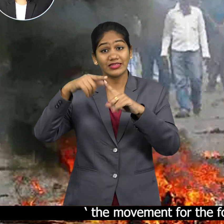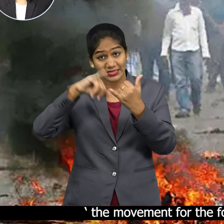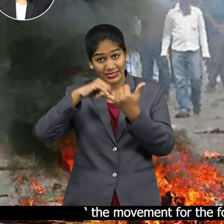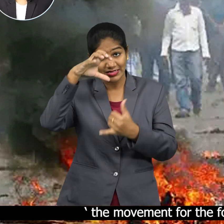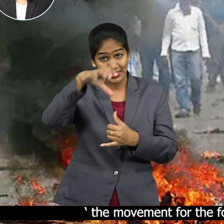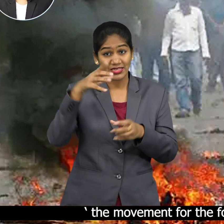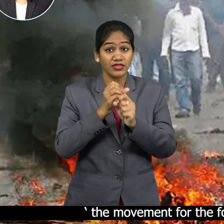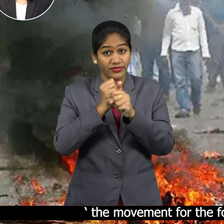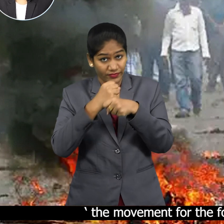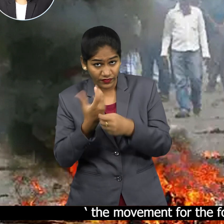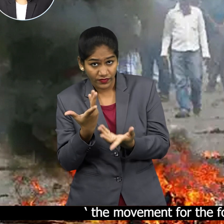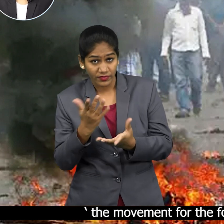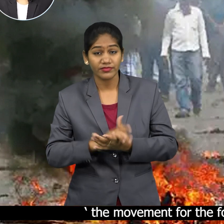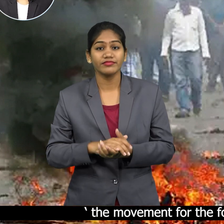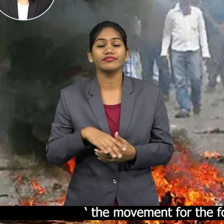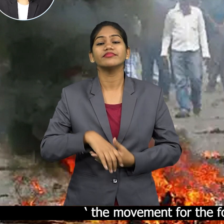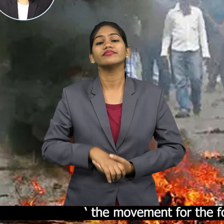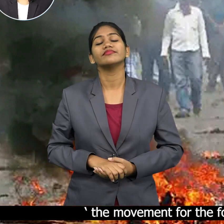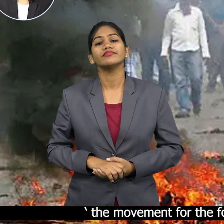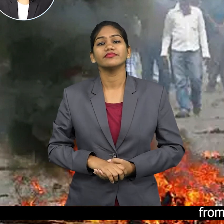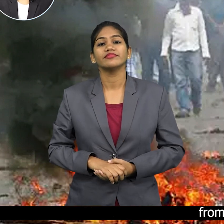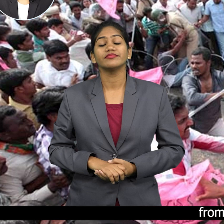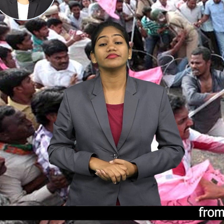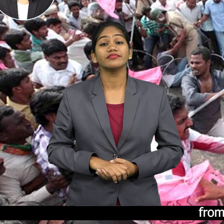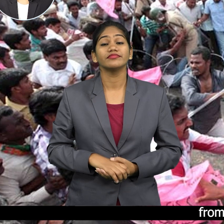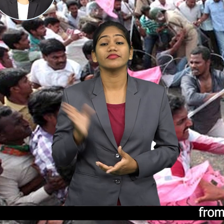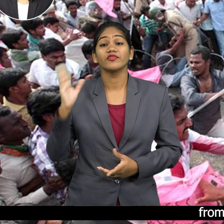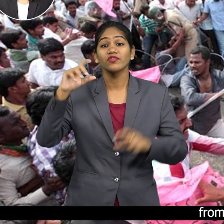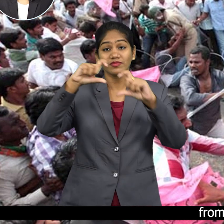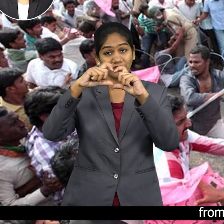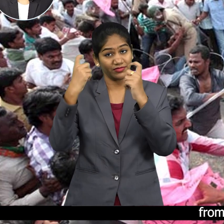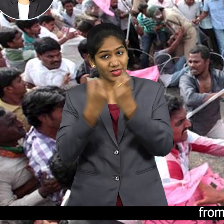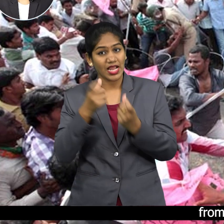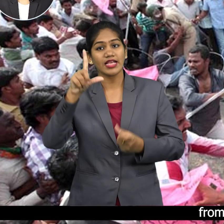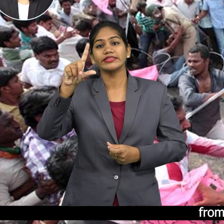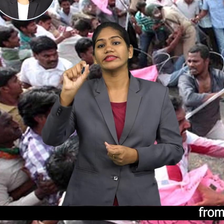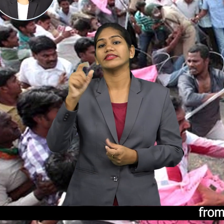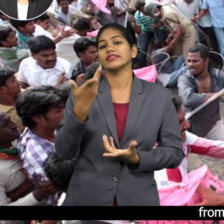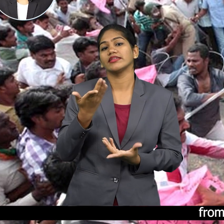Telangana state from class 10th,